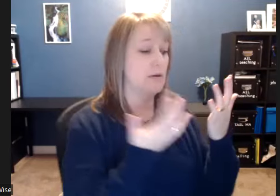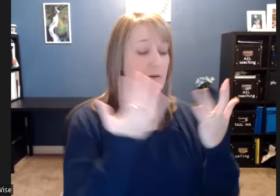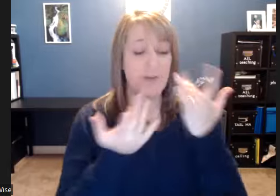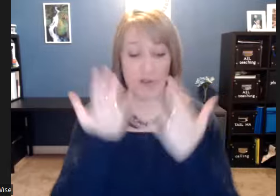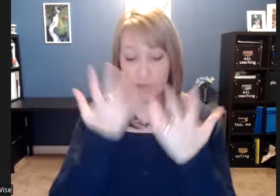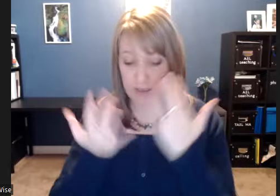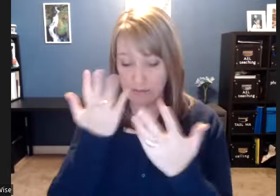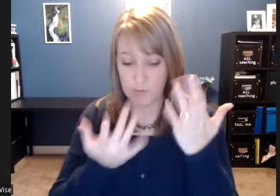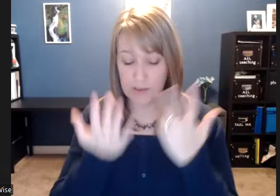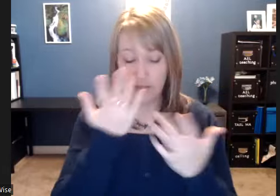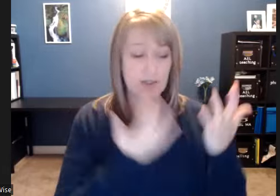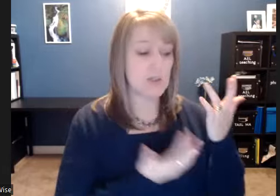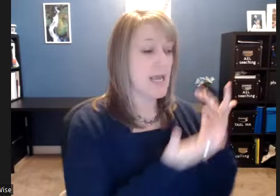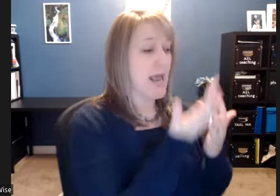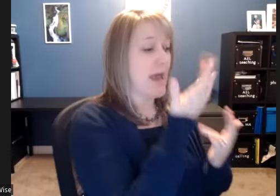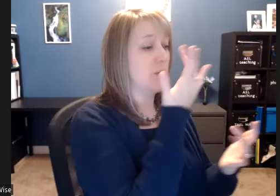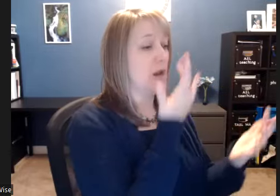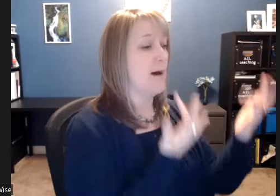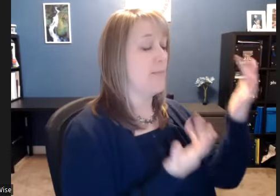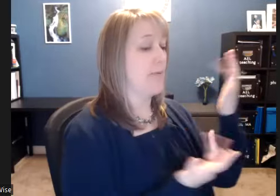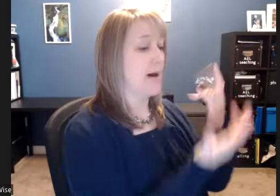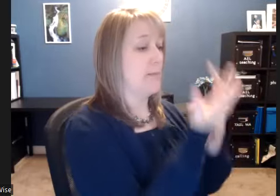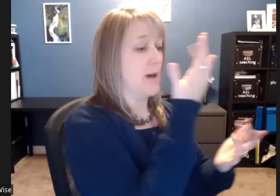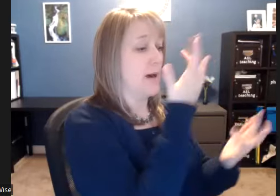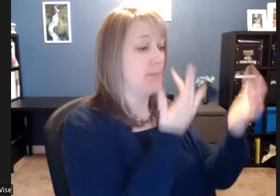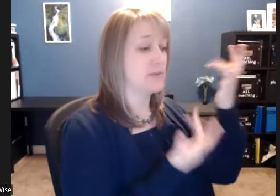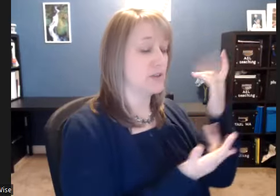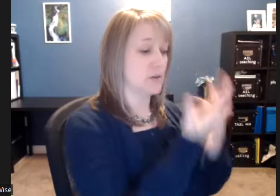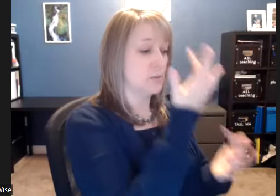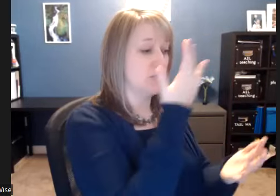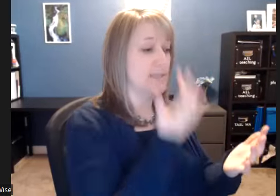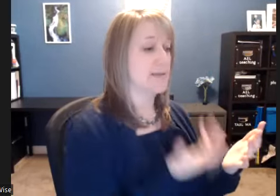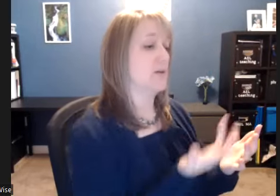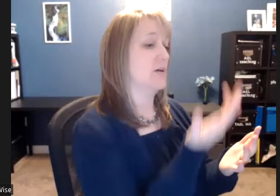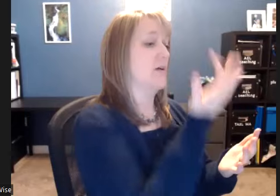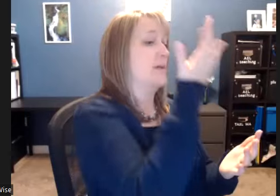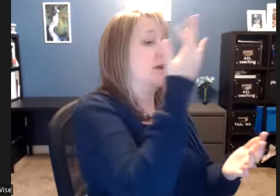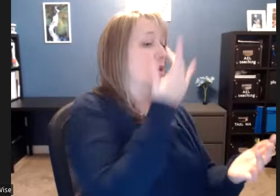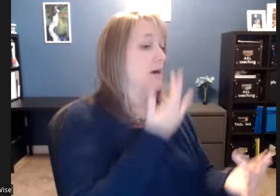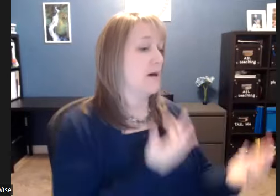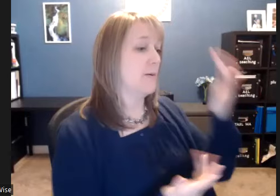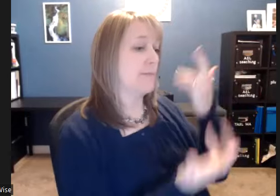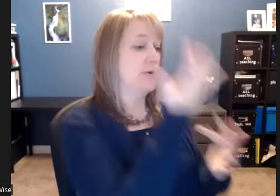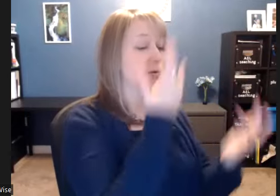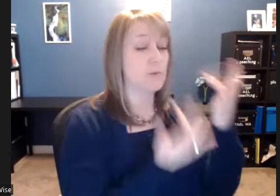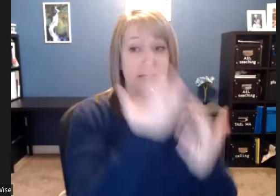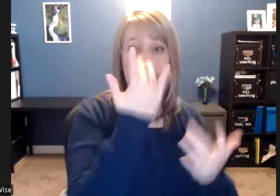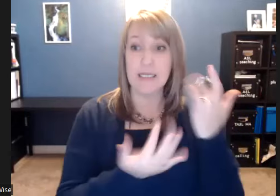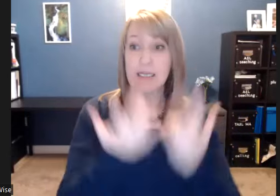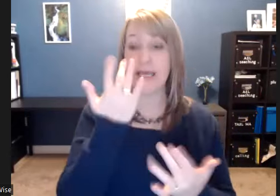have fingers moving, wiggling your fingers, and you want up, up, up, circular movements, like you're coming up, repeated, like